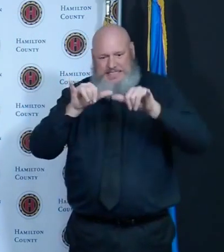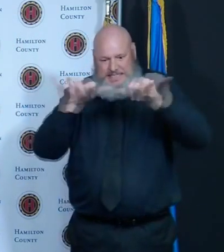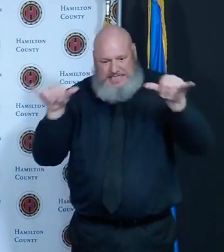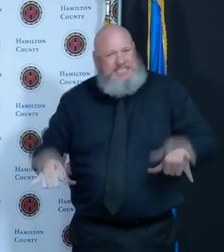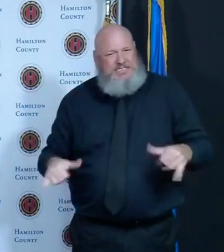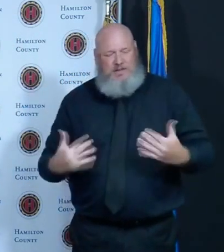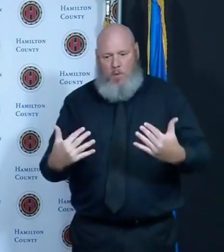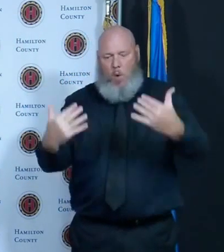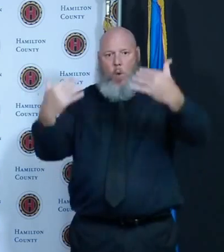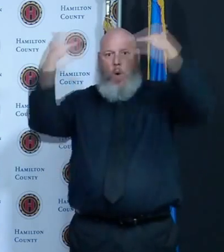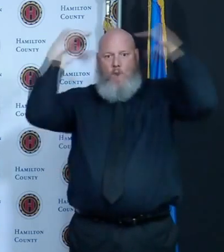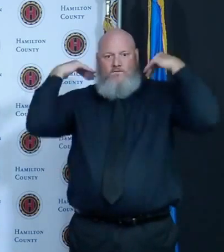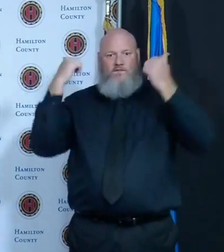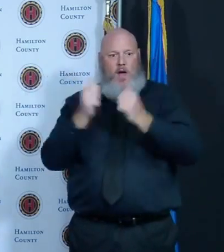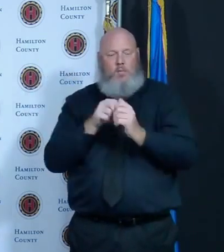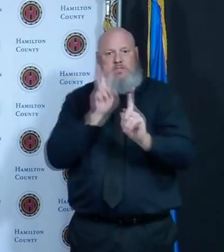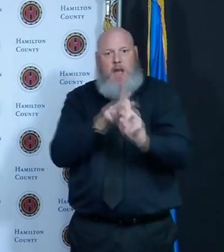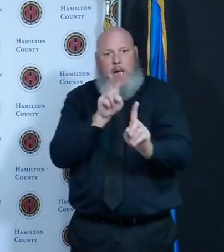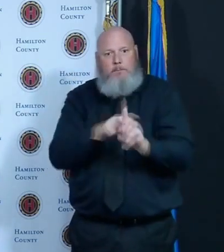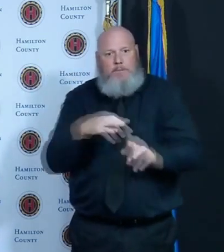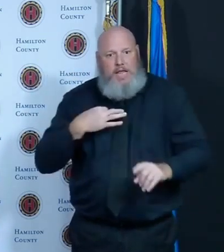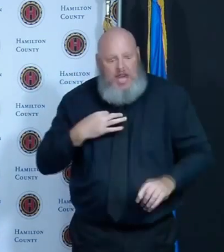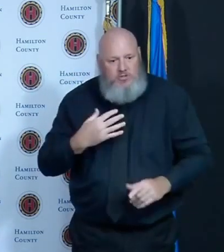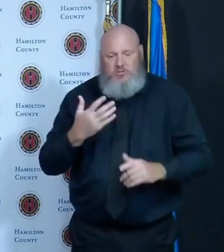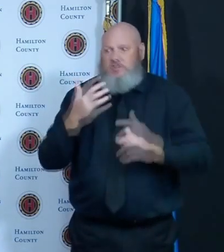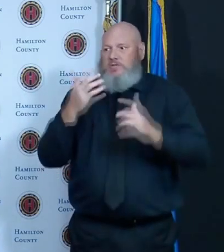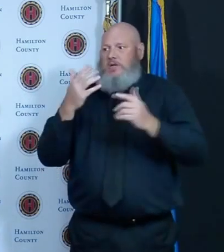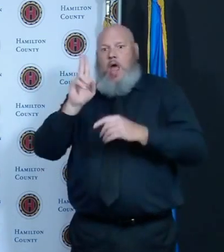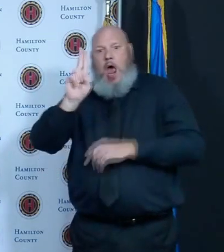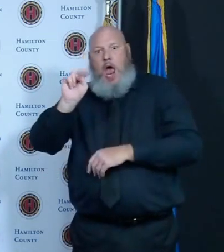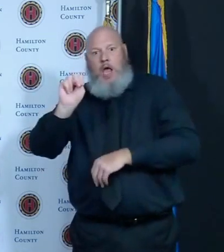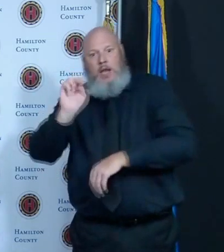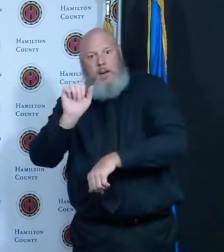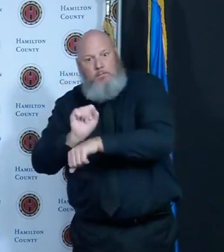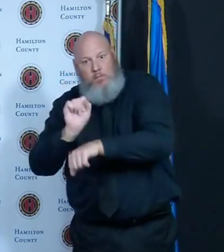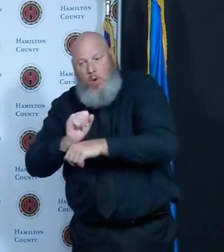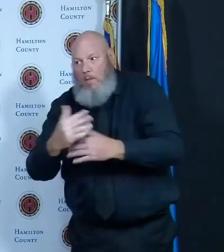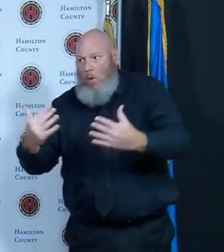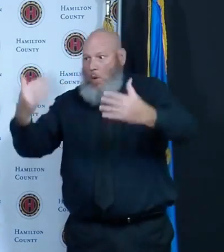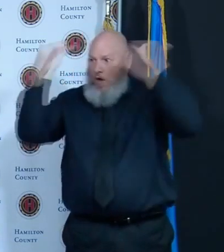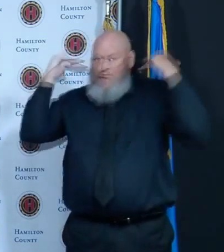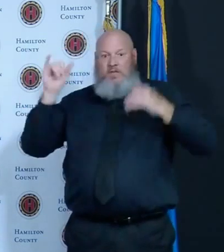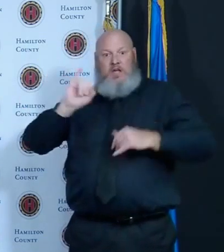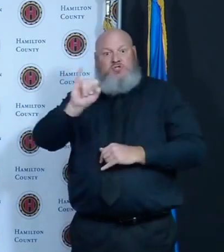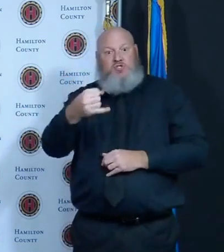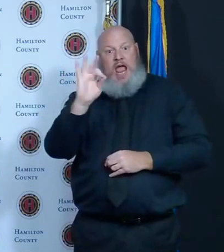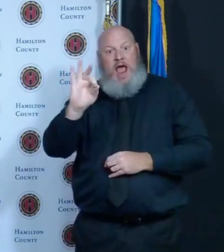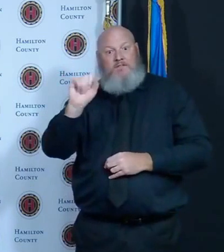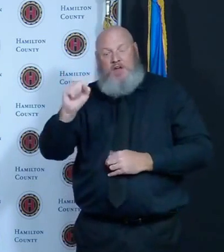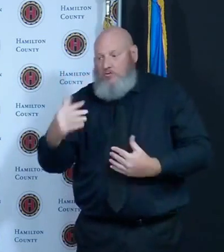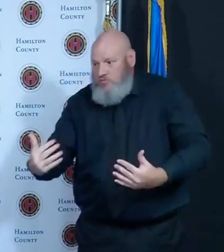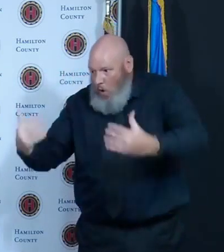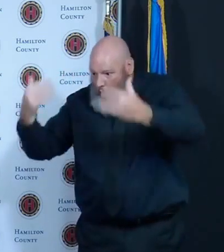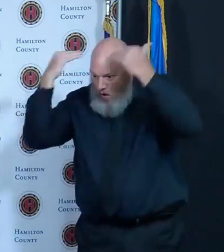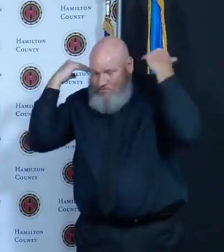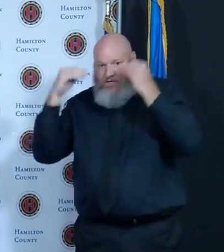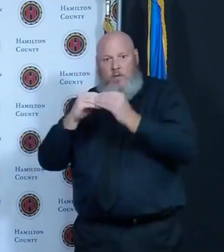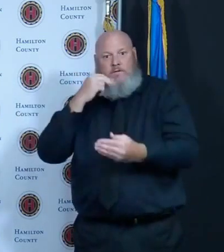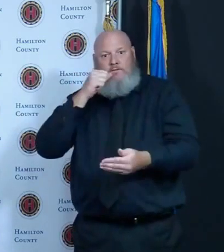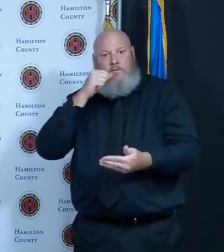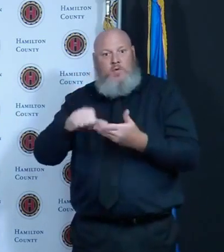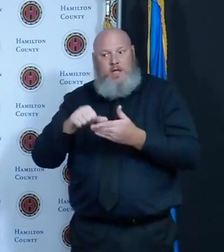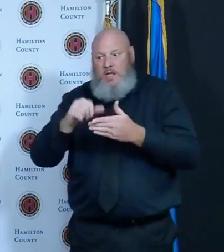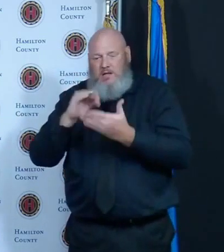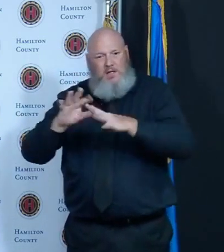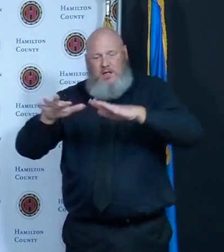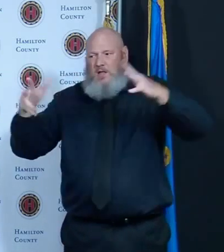thanks so much for sharing your story. I really appreciate it. Bridget, I think we're ready to go to questions. Thanks, Commissioner. Up first, we have Marielle